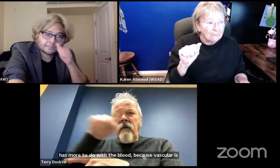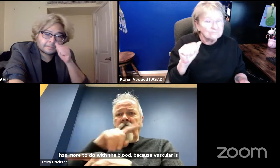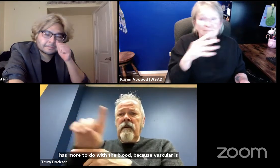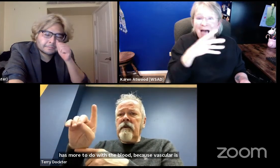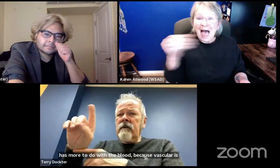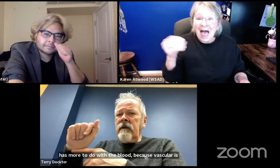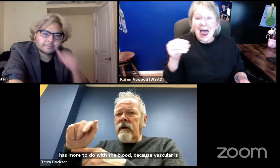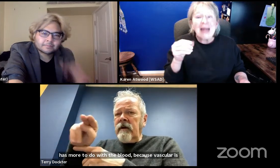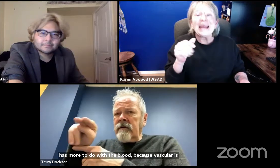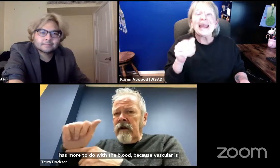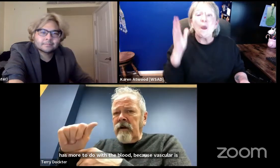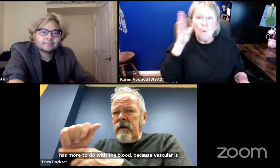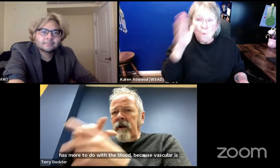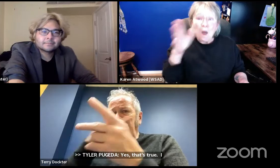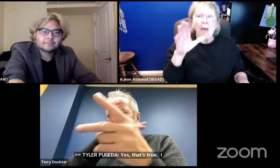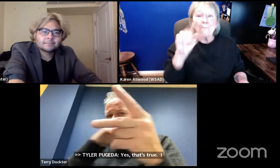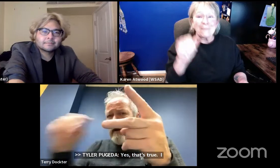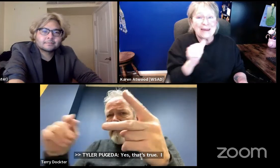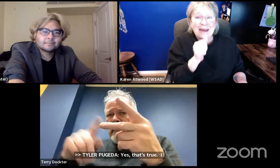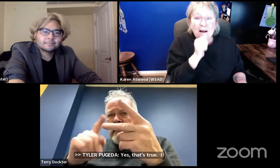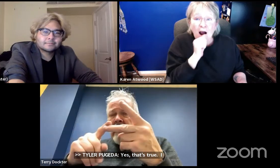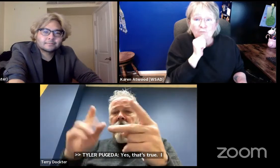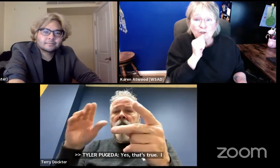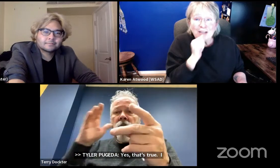presentation. Okay, Dana,